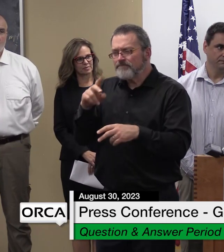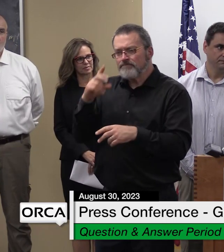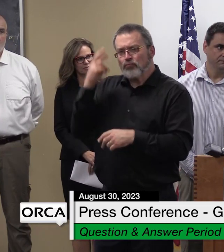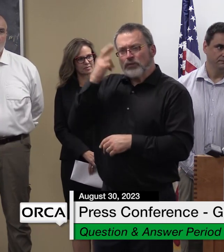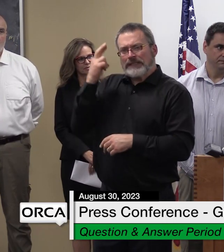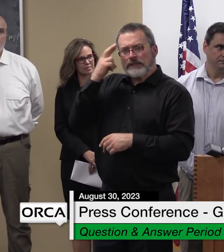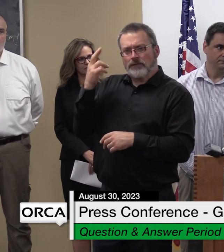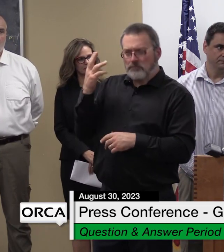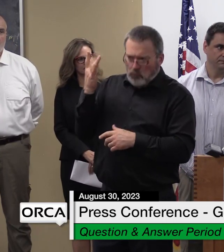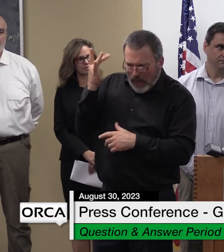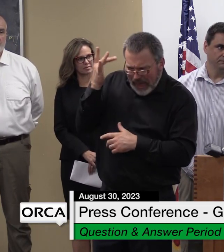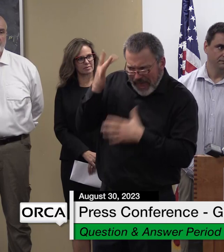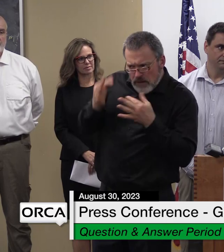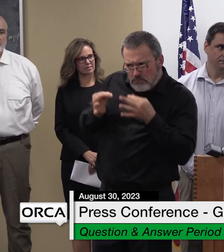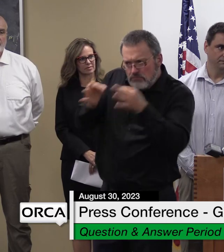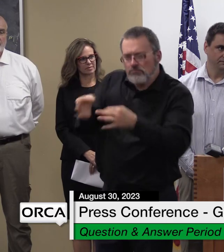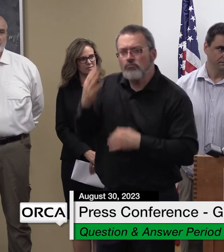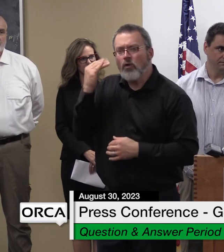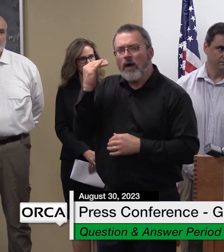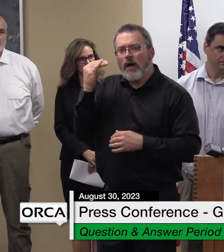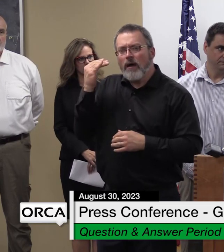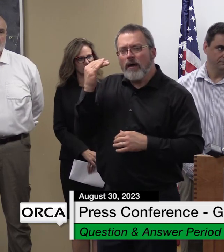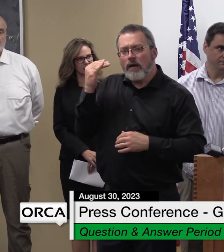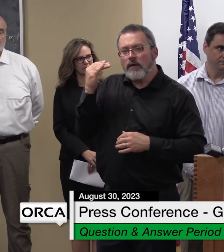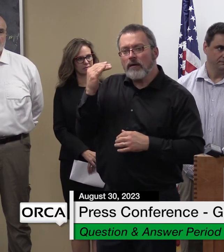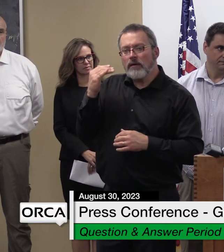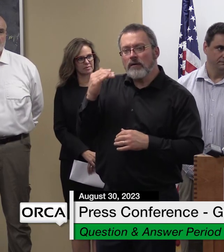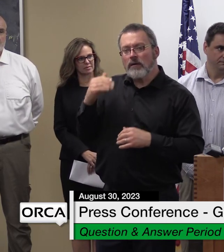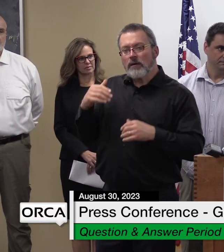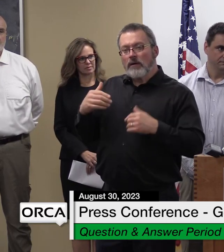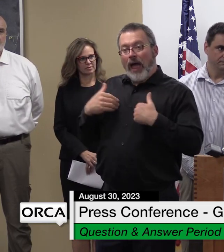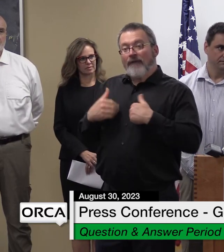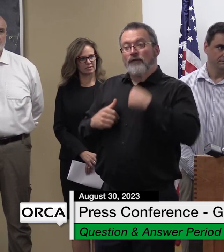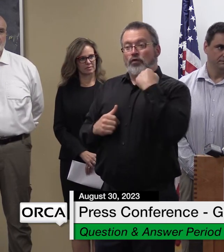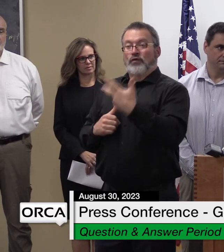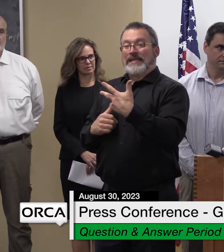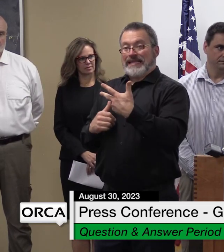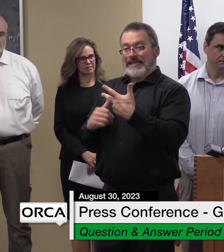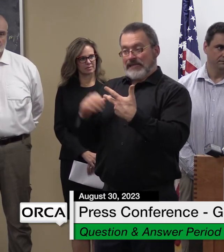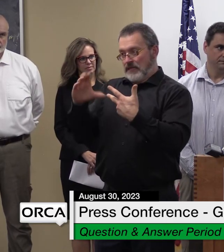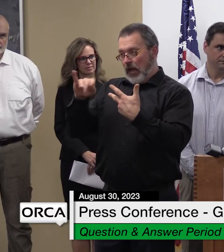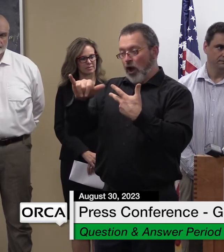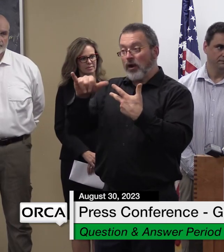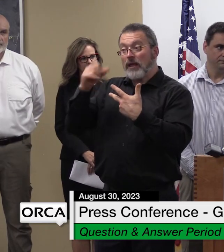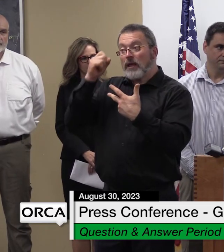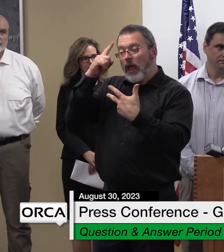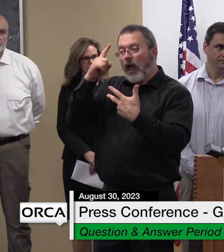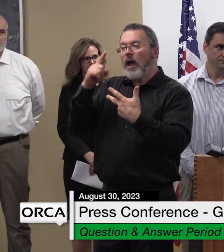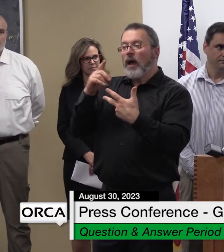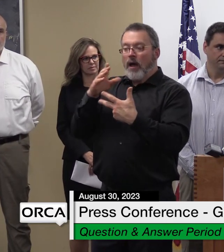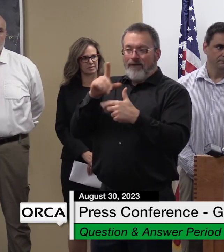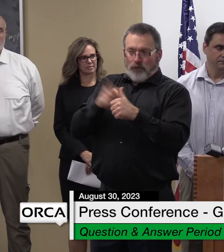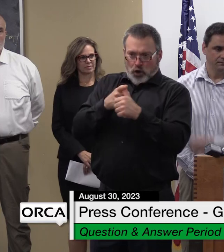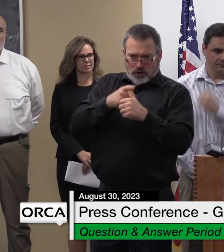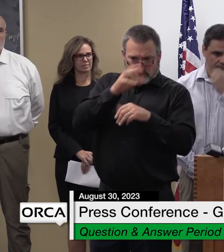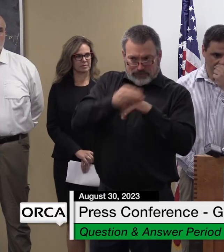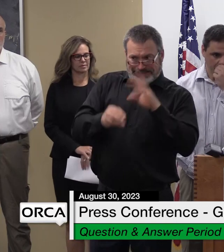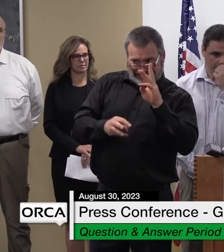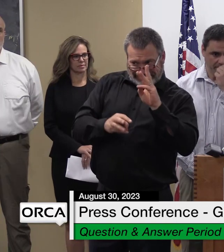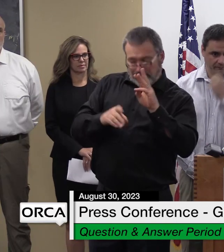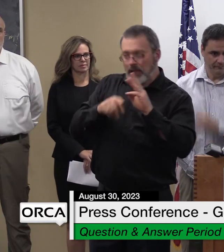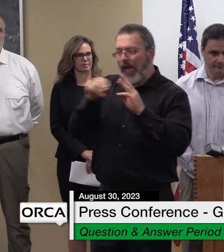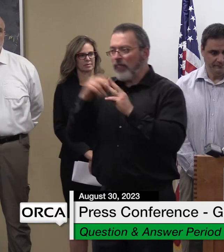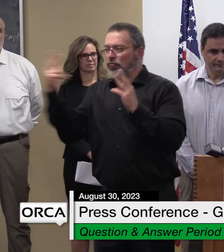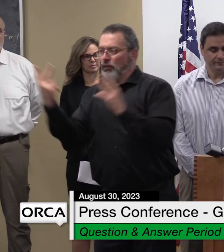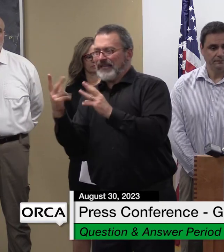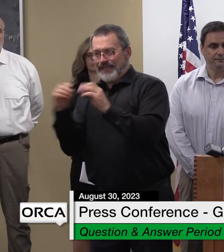be extended. We recognize that we have three counties that were added on later than others. A lot of people haven't been able to get into their homes because of the